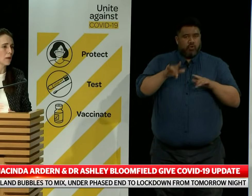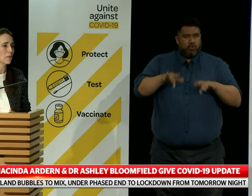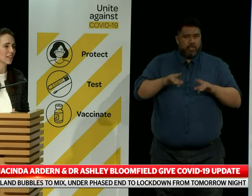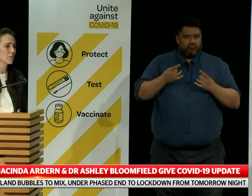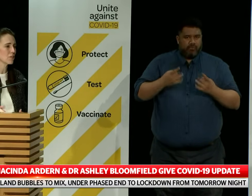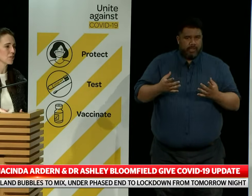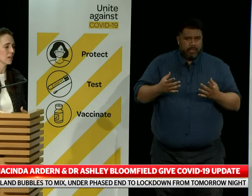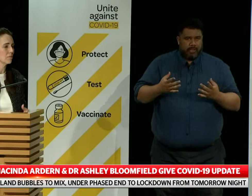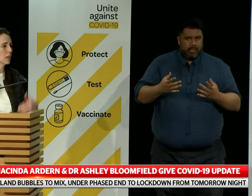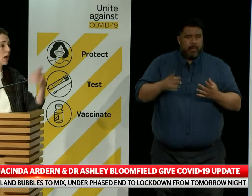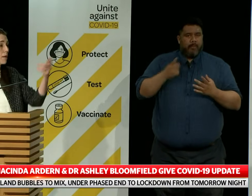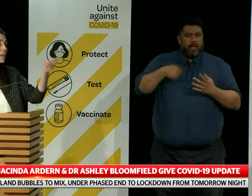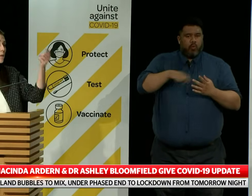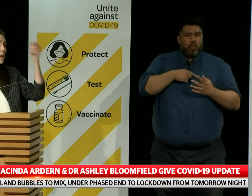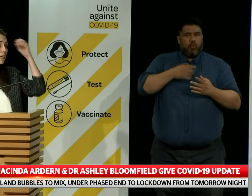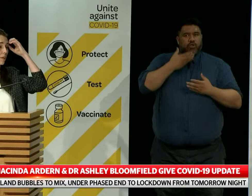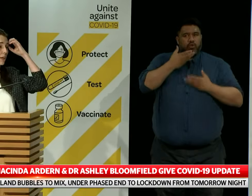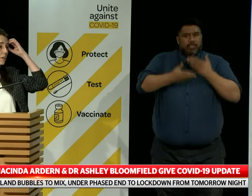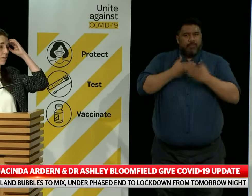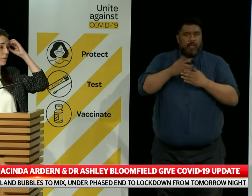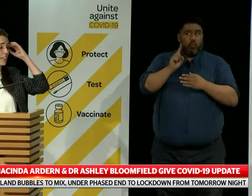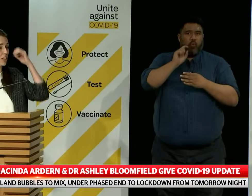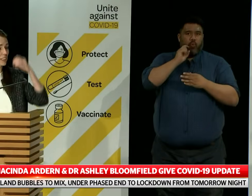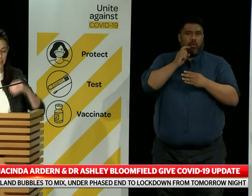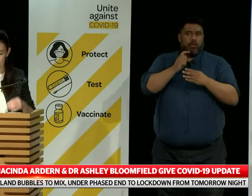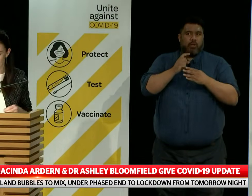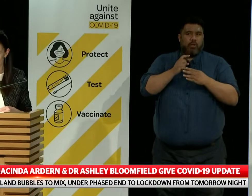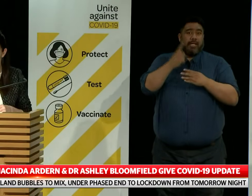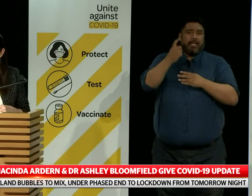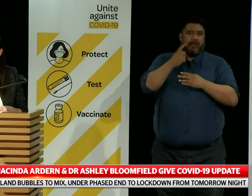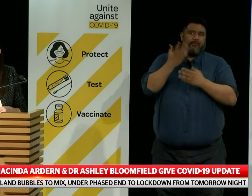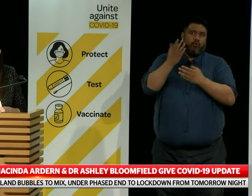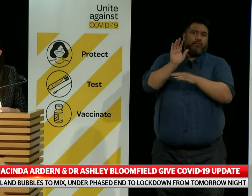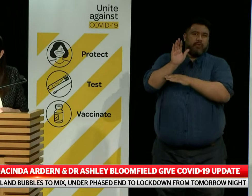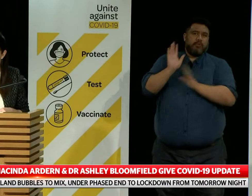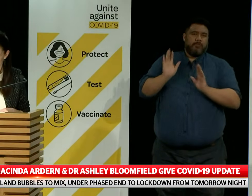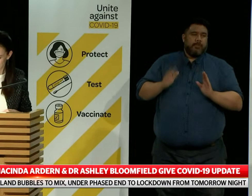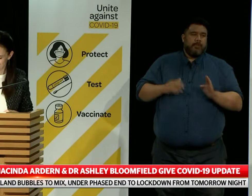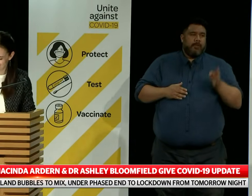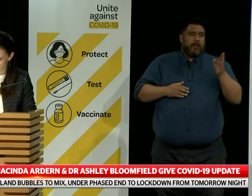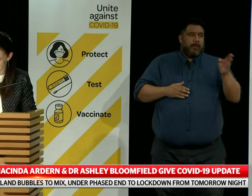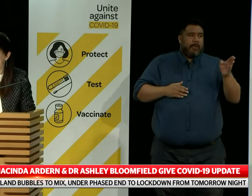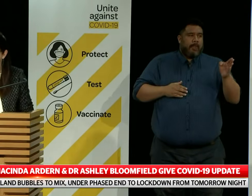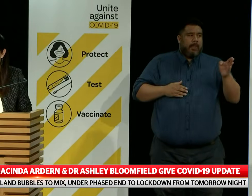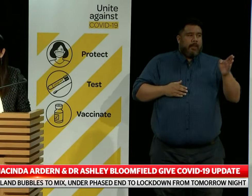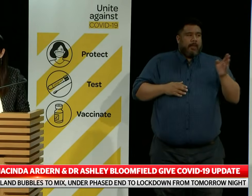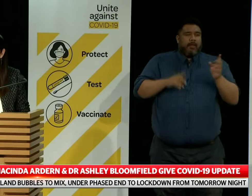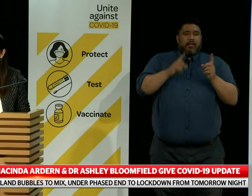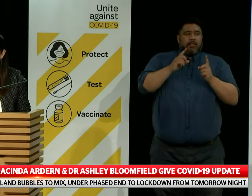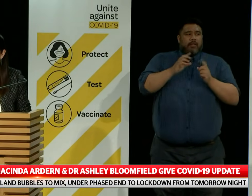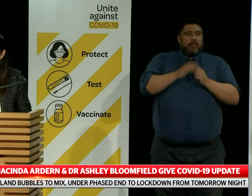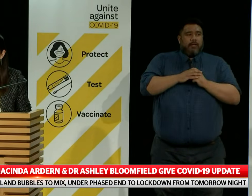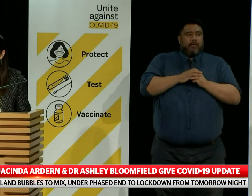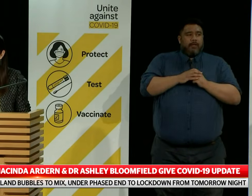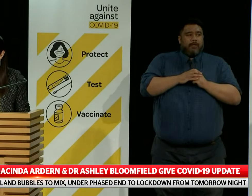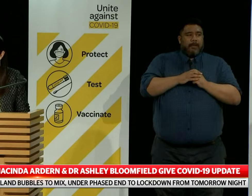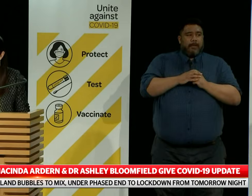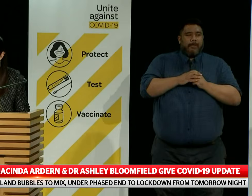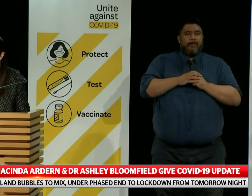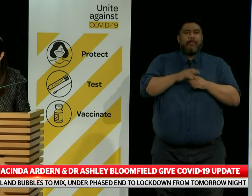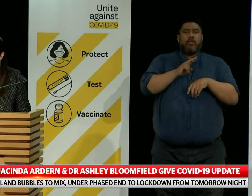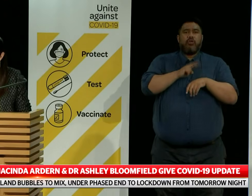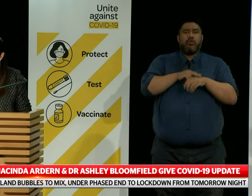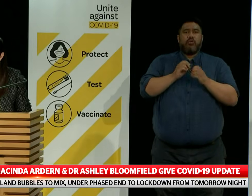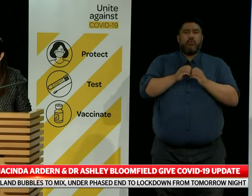where we might be in the future. I'm going to keep panning around, though, if I may. Justin. Question. Okay. Well, Dr. Bloomfield, the last few